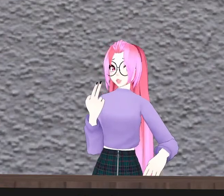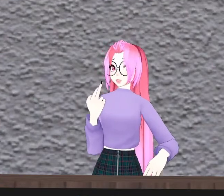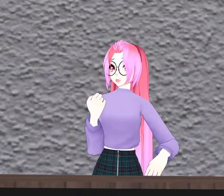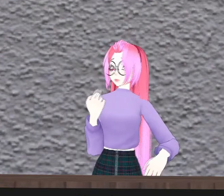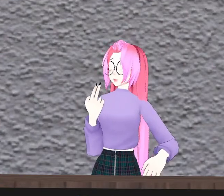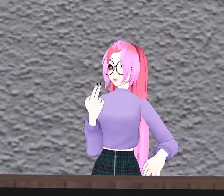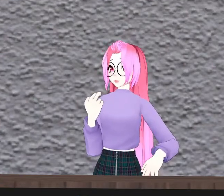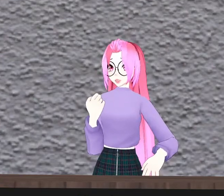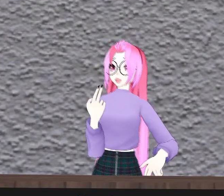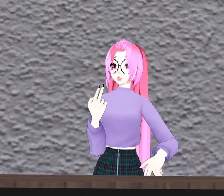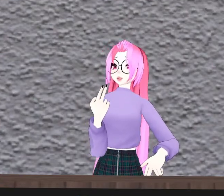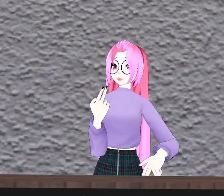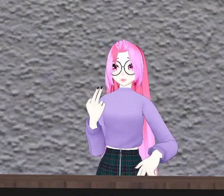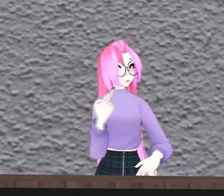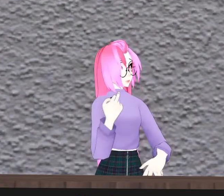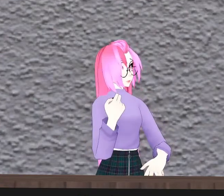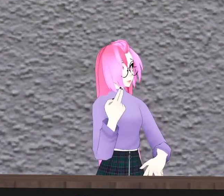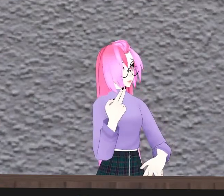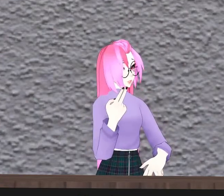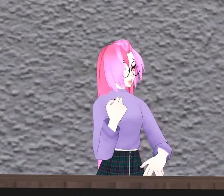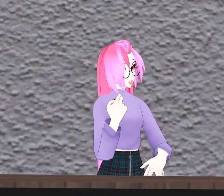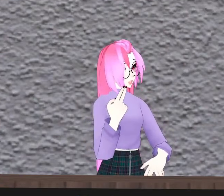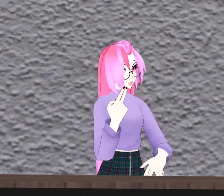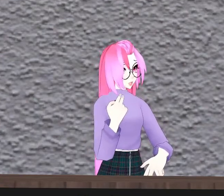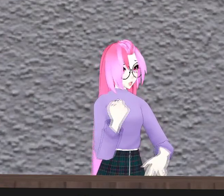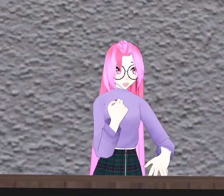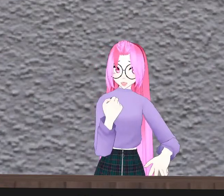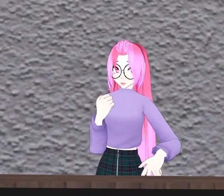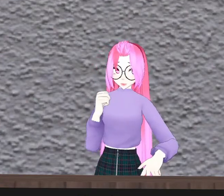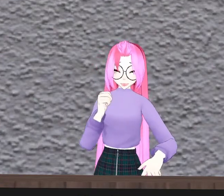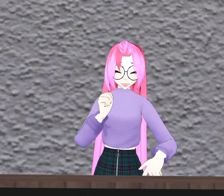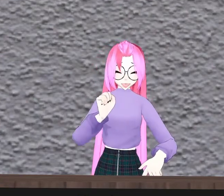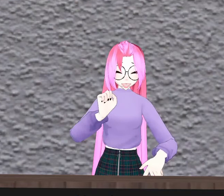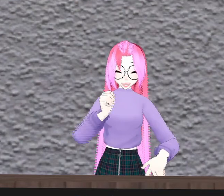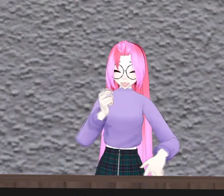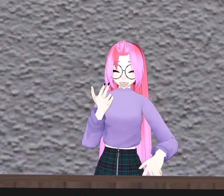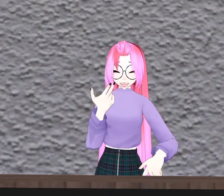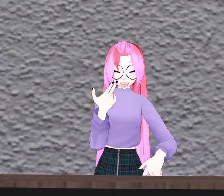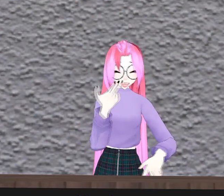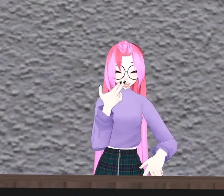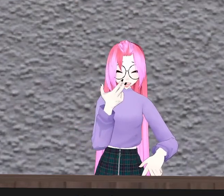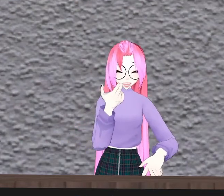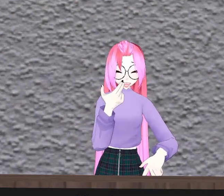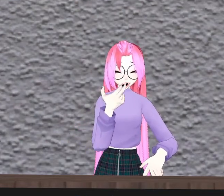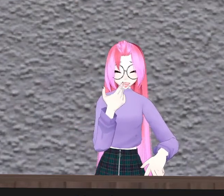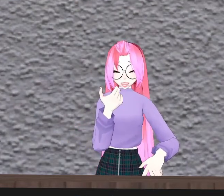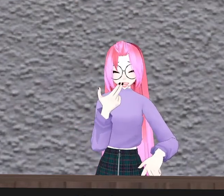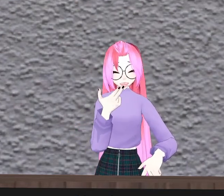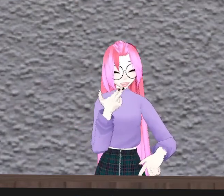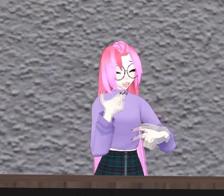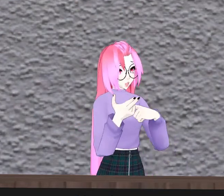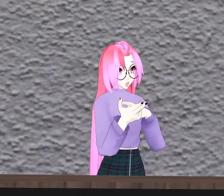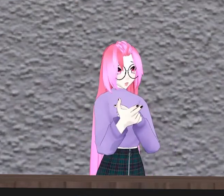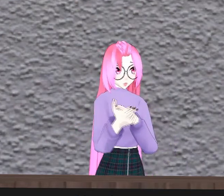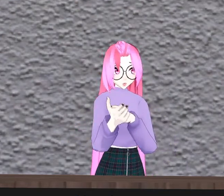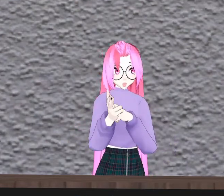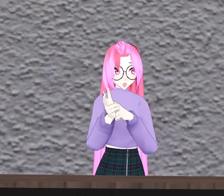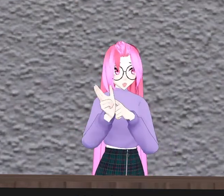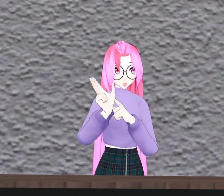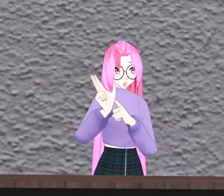12. Just like that. Flicking that two hand. Then 13. Gonna have that